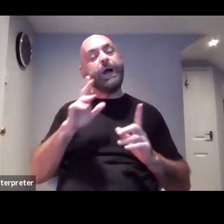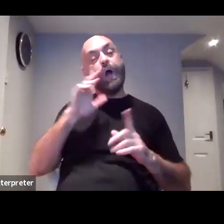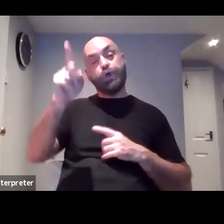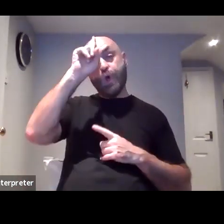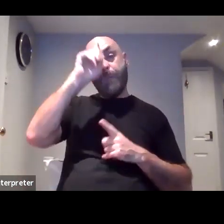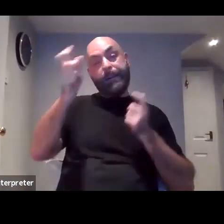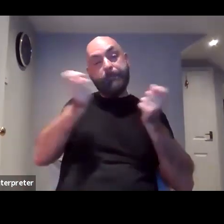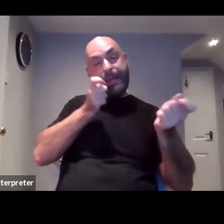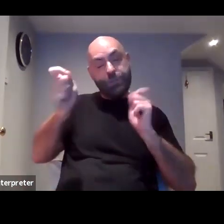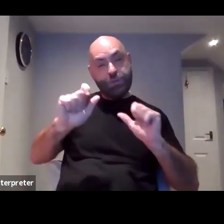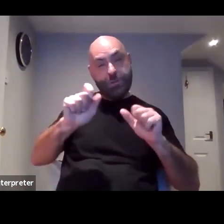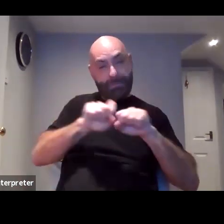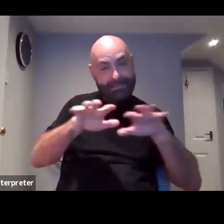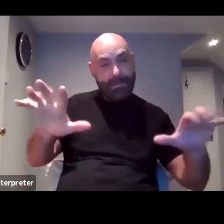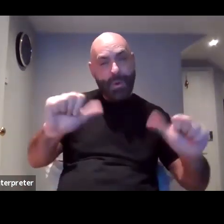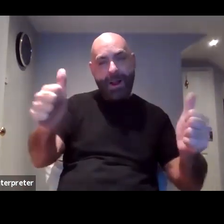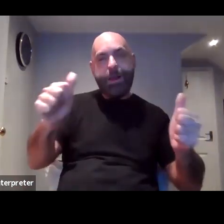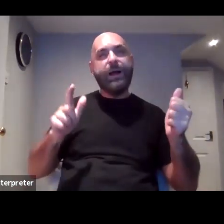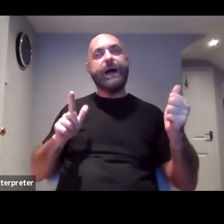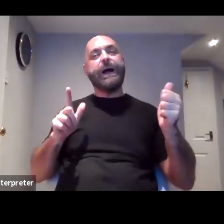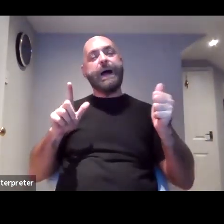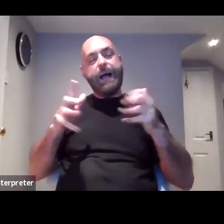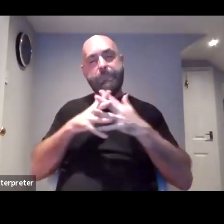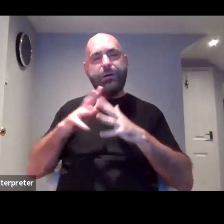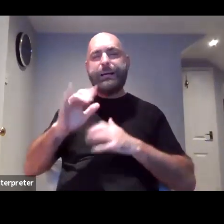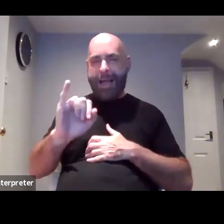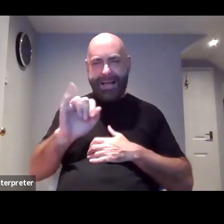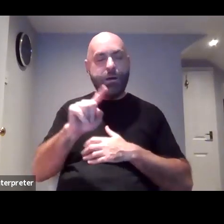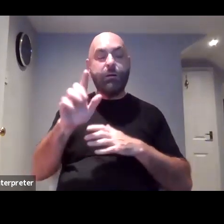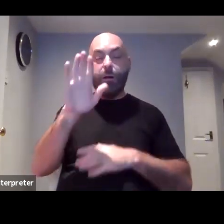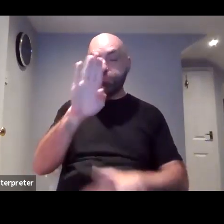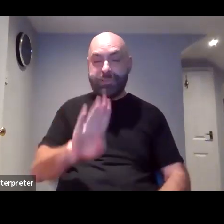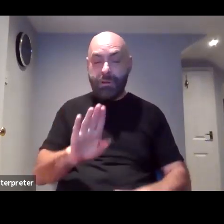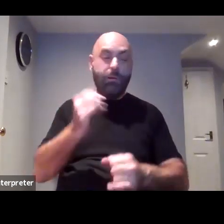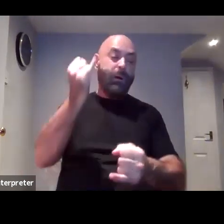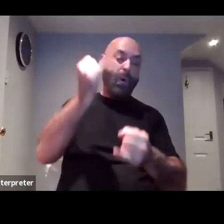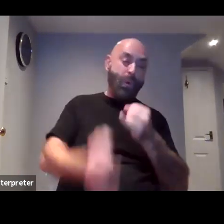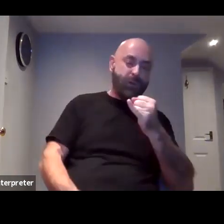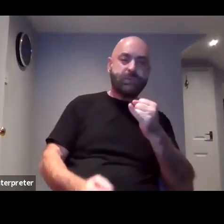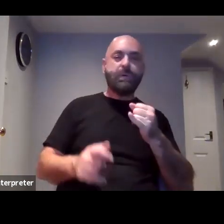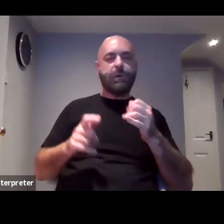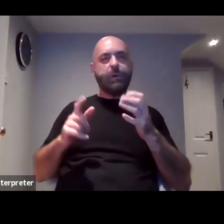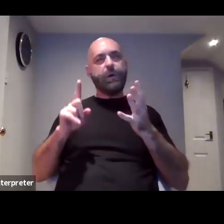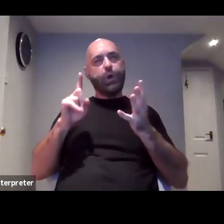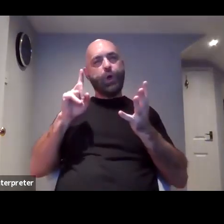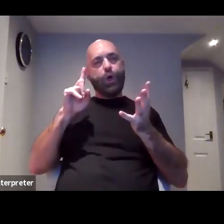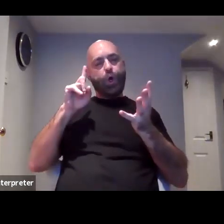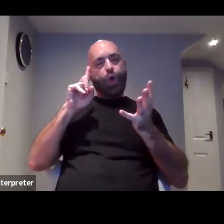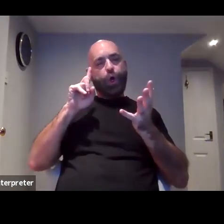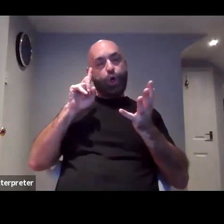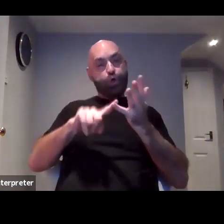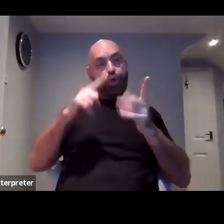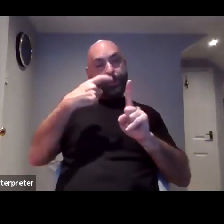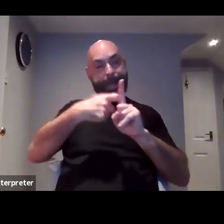well, the USA badly, and Brazil very badly. The UK looks more like the US than it does like